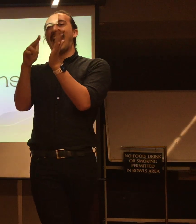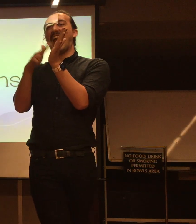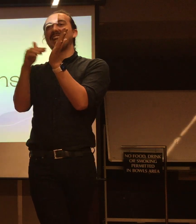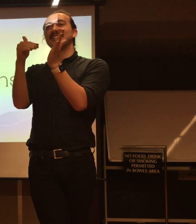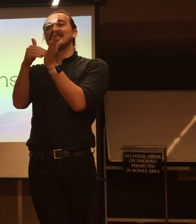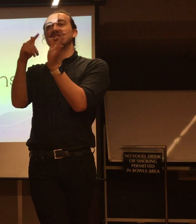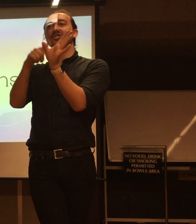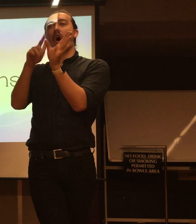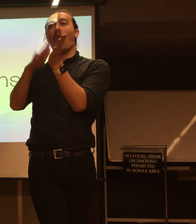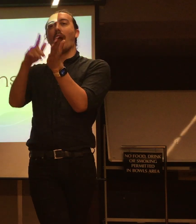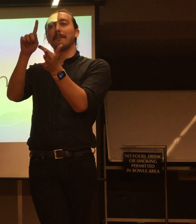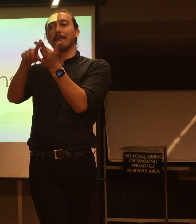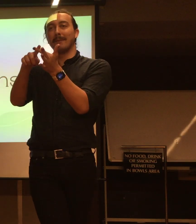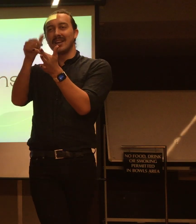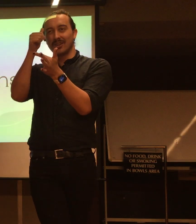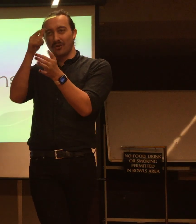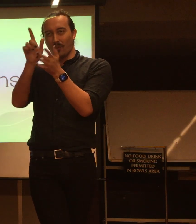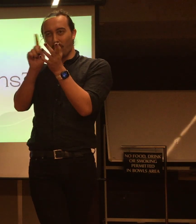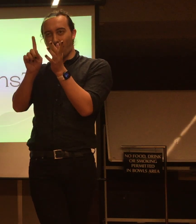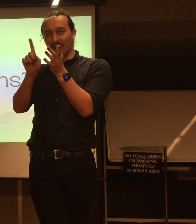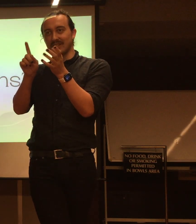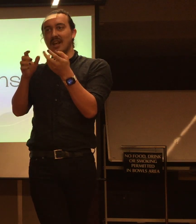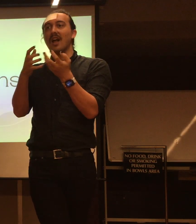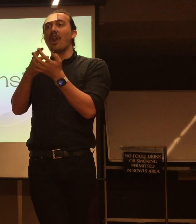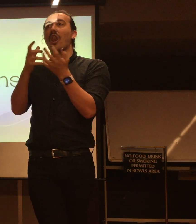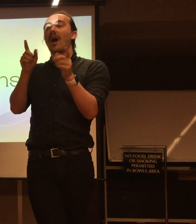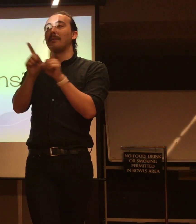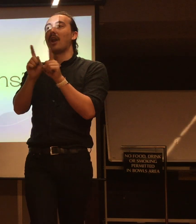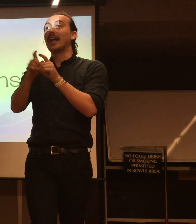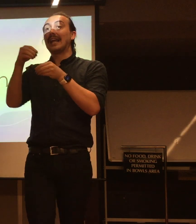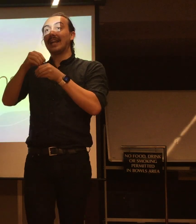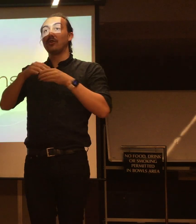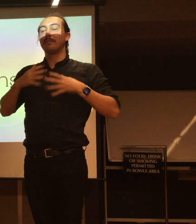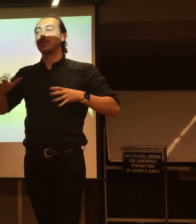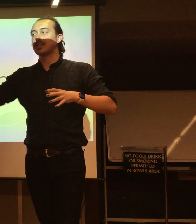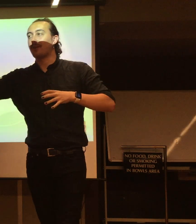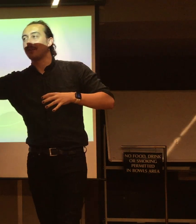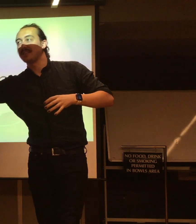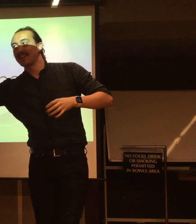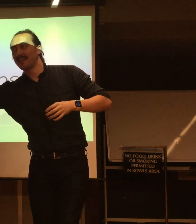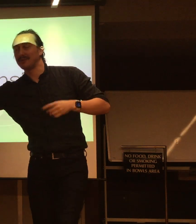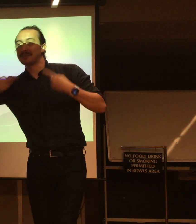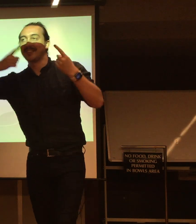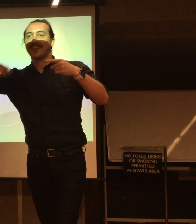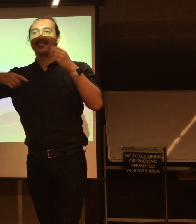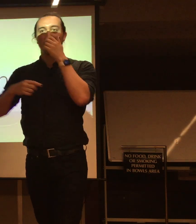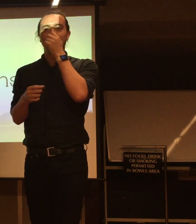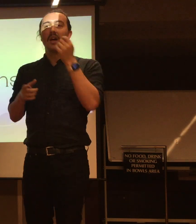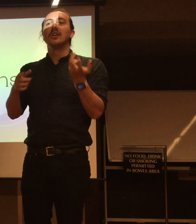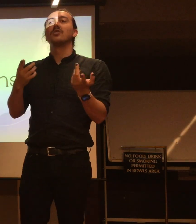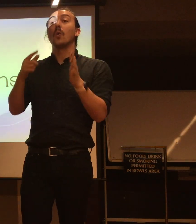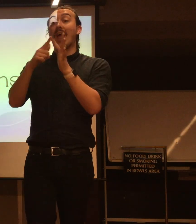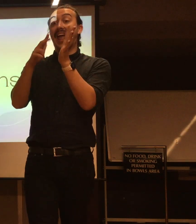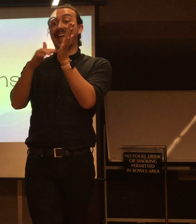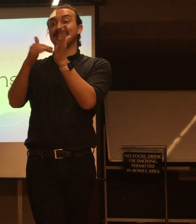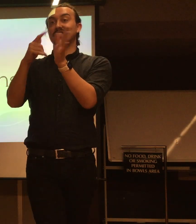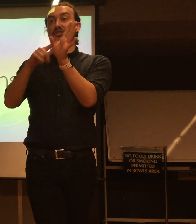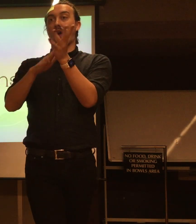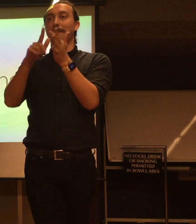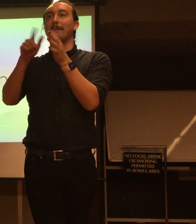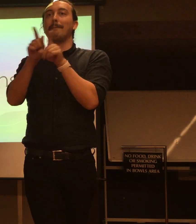right hormone to break it down in their gut. So if they take Just out hold the... on a second, I'm explaining the enzyme.